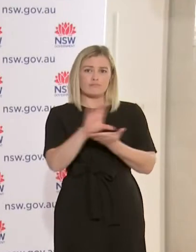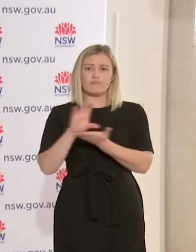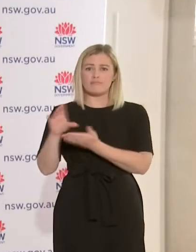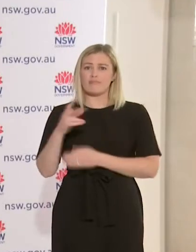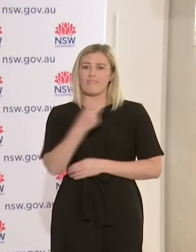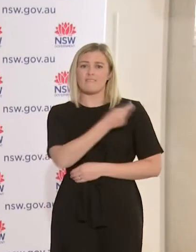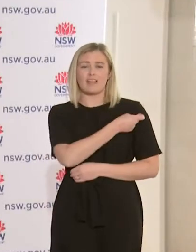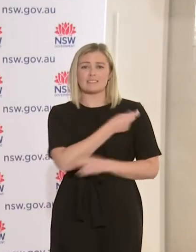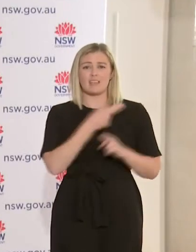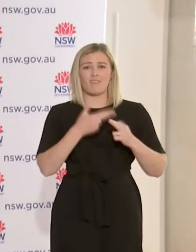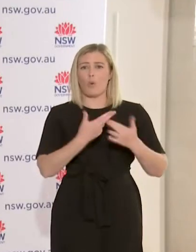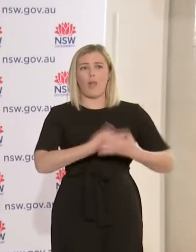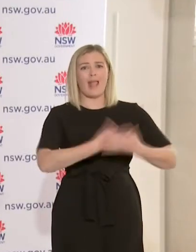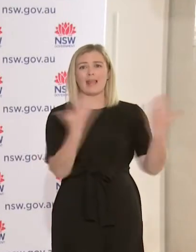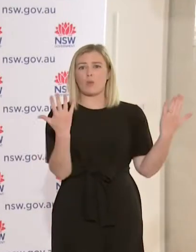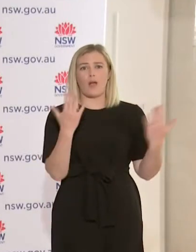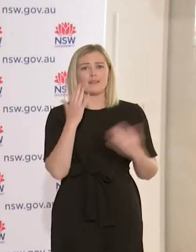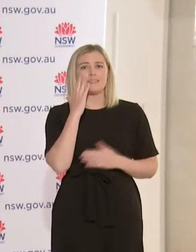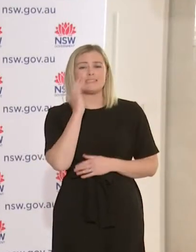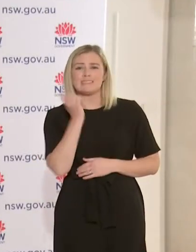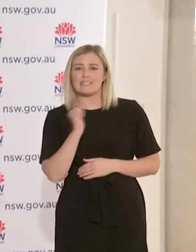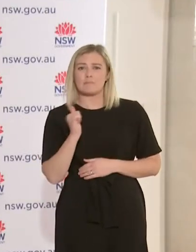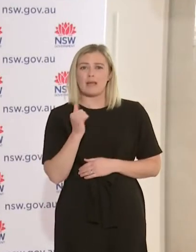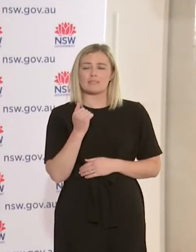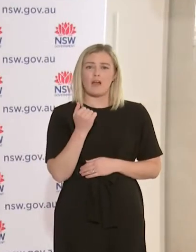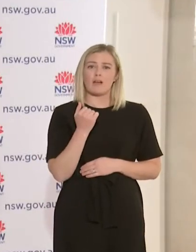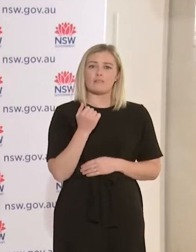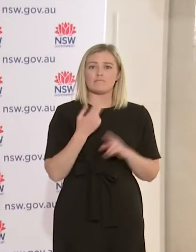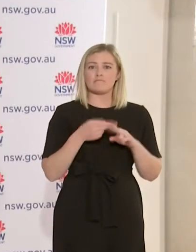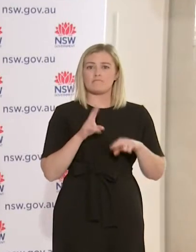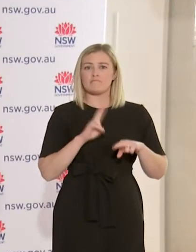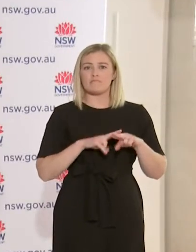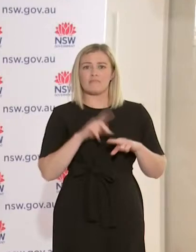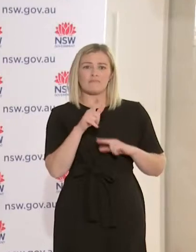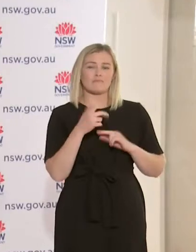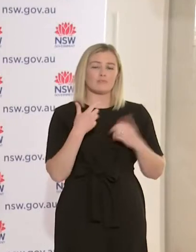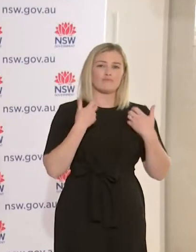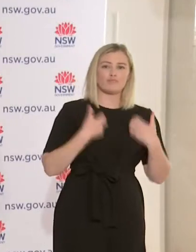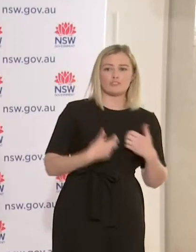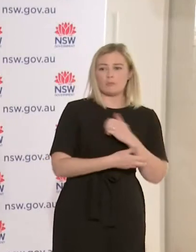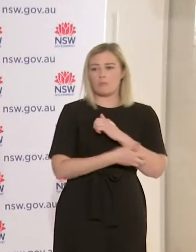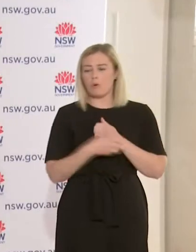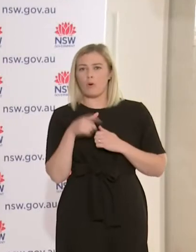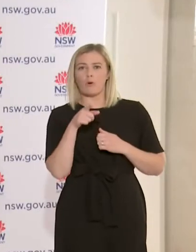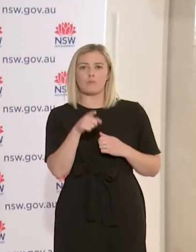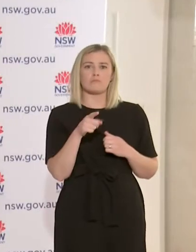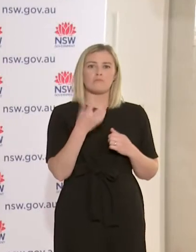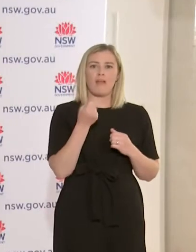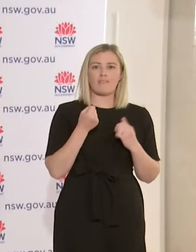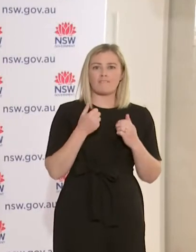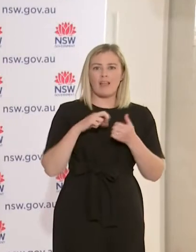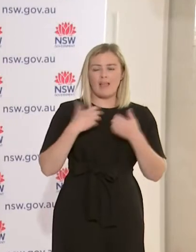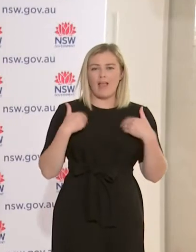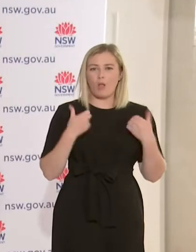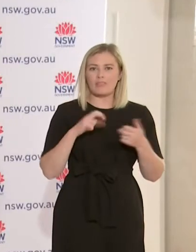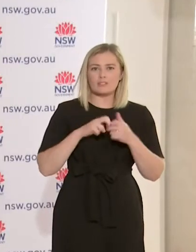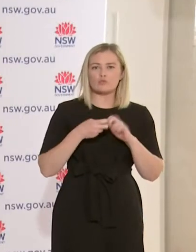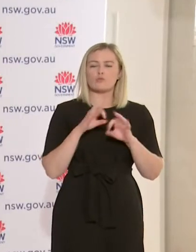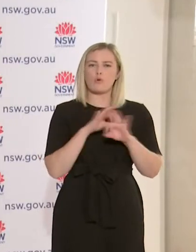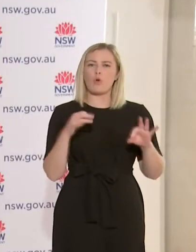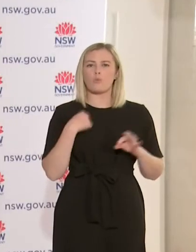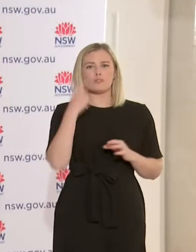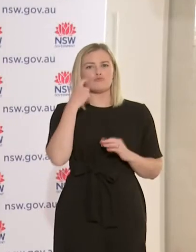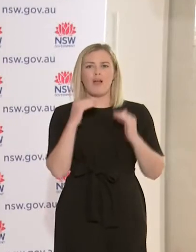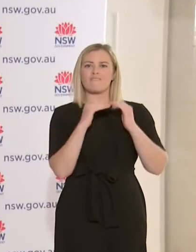vaccine coverage is incredibly high in those groups. And I want to acknowledge the hard work that our local health districts have been putting in